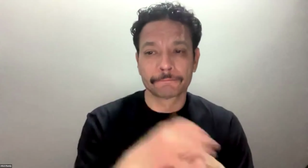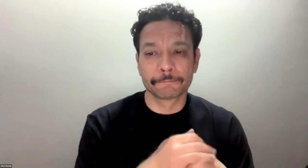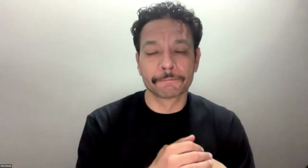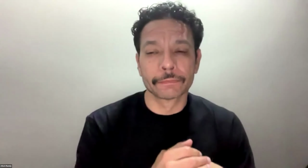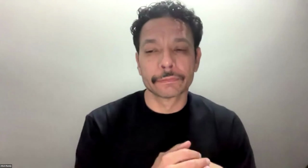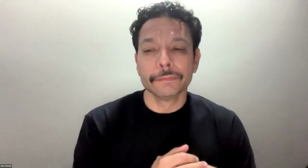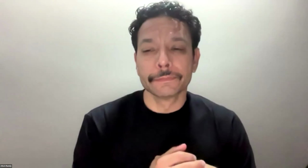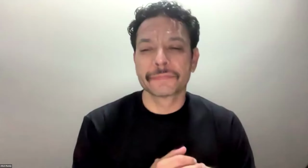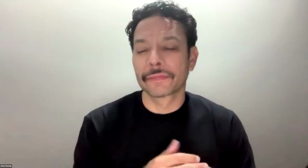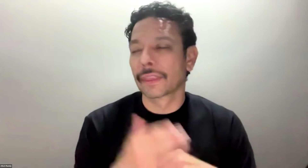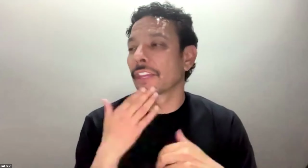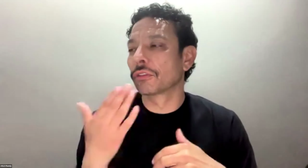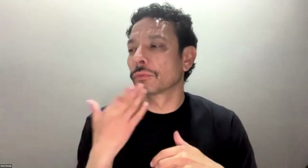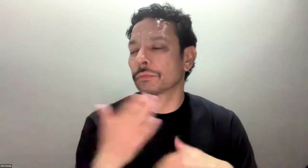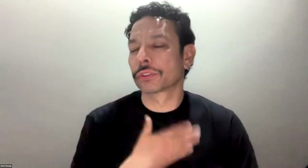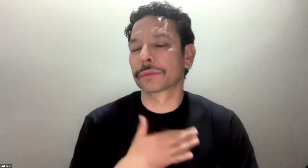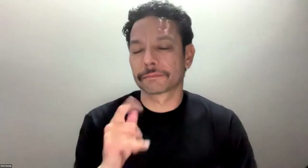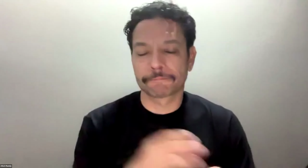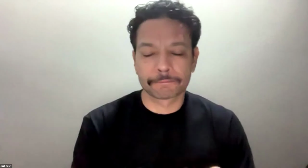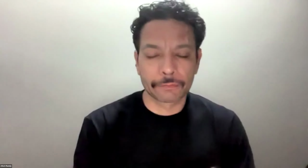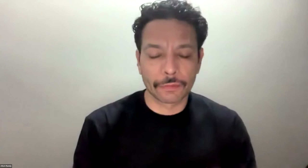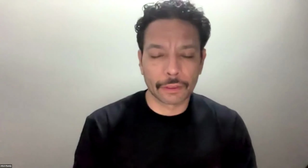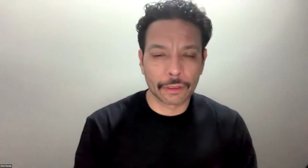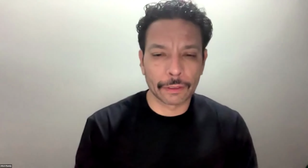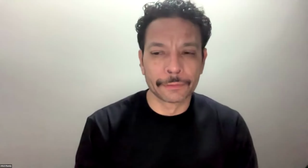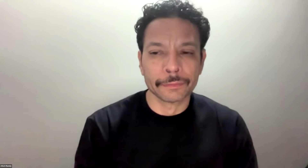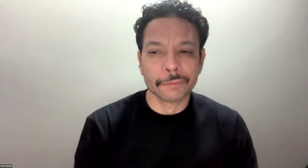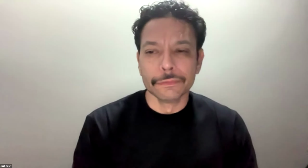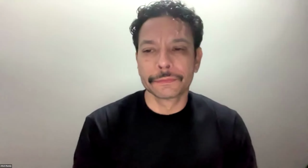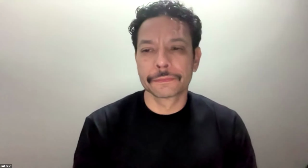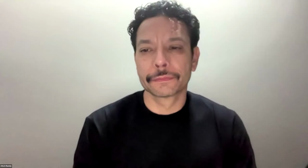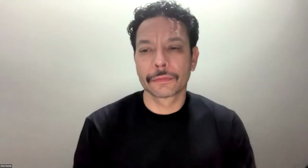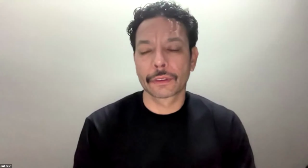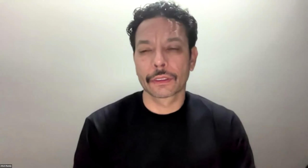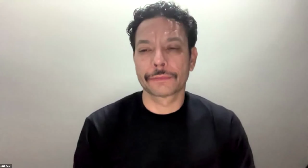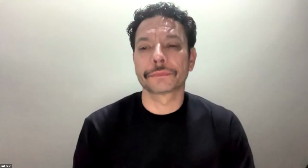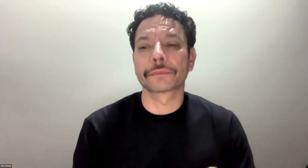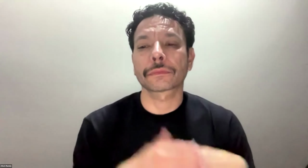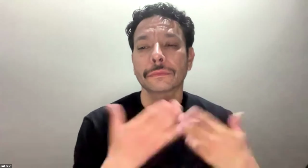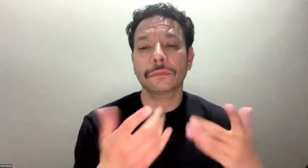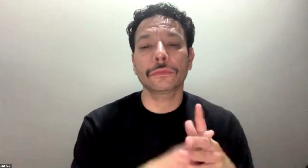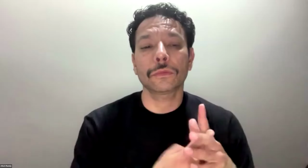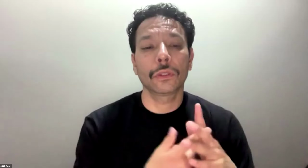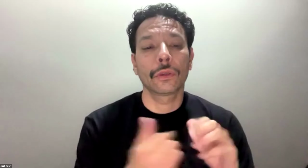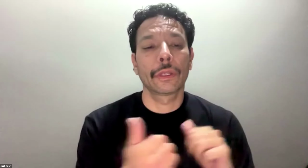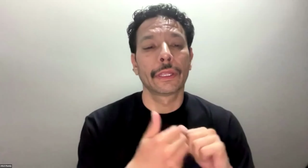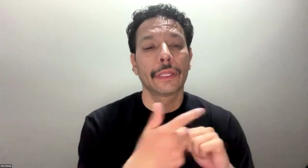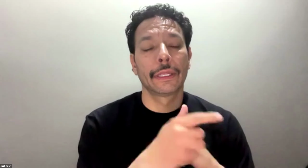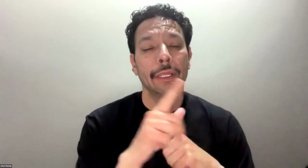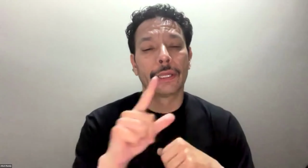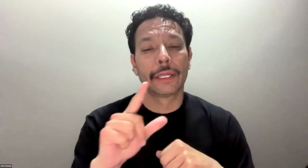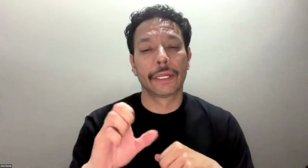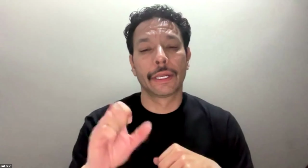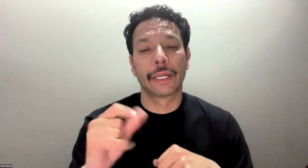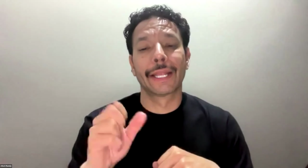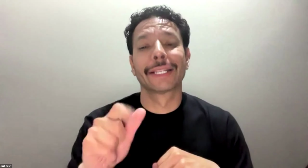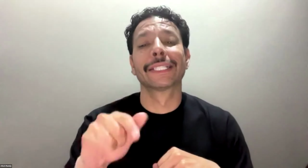Thank you so much. We appreciate it. Okay, so let's start with legislative